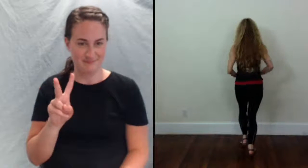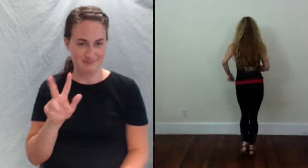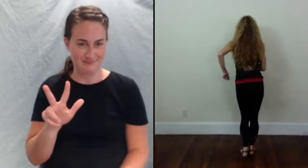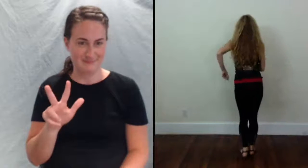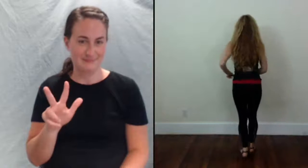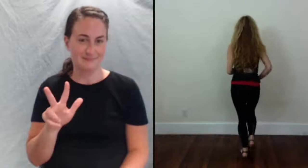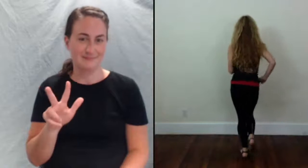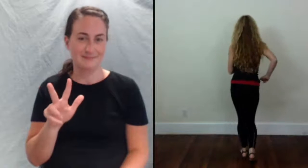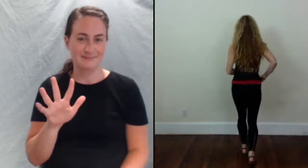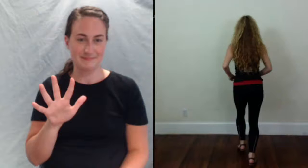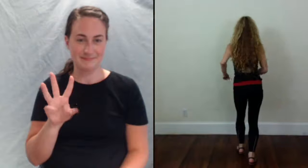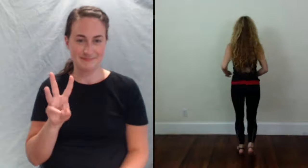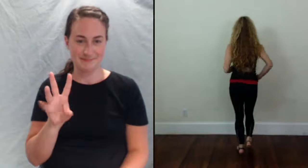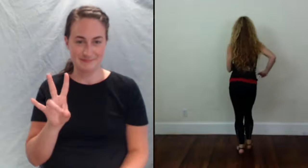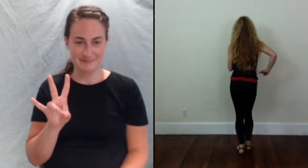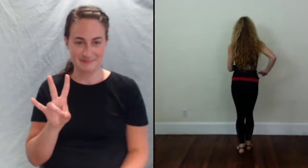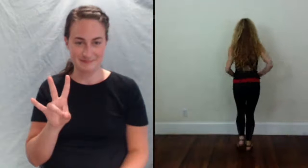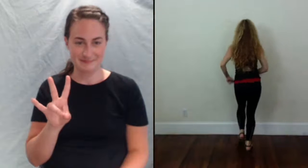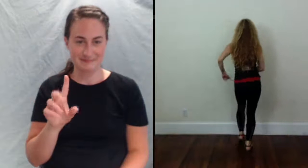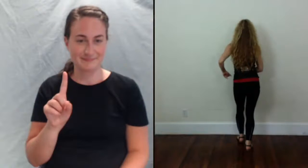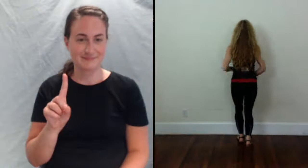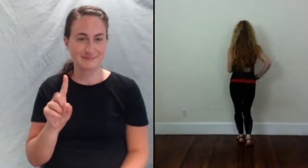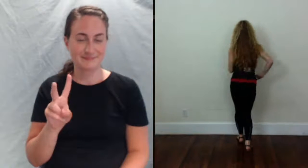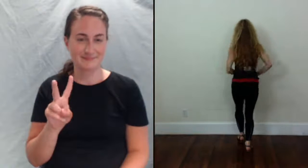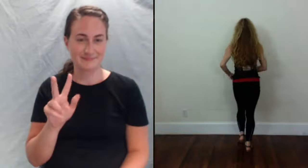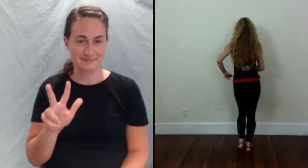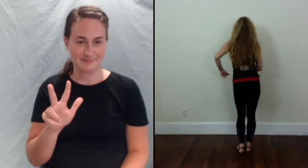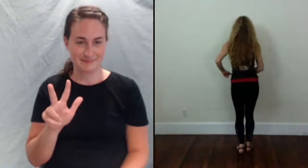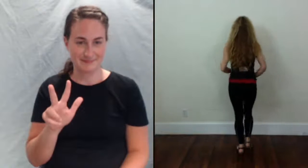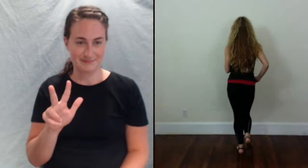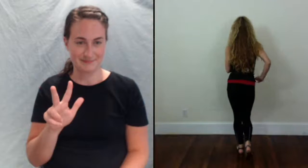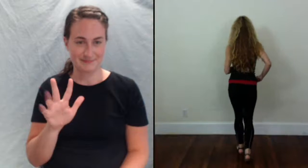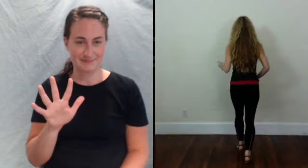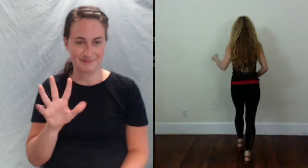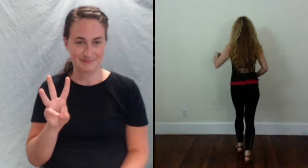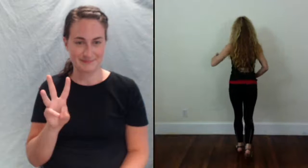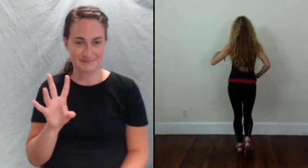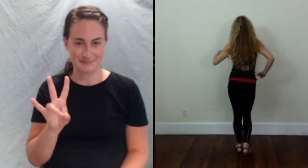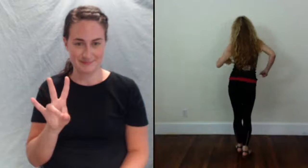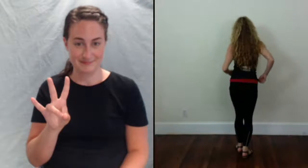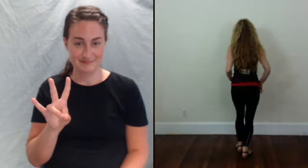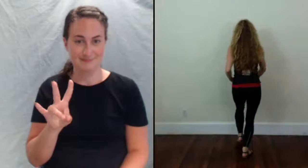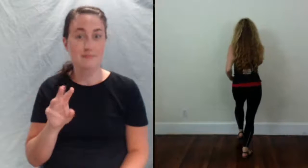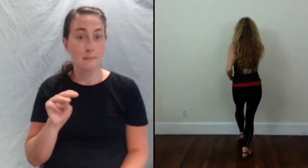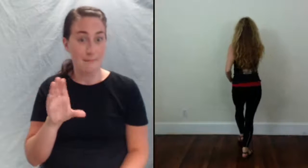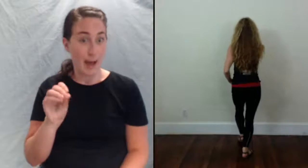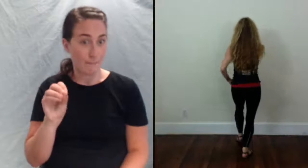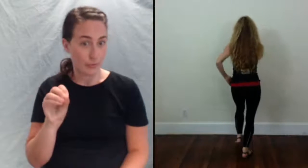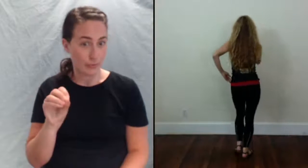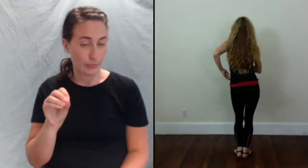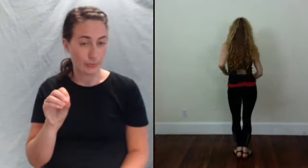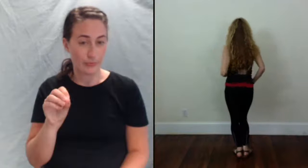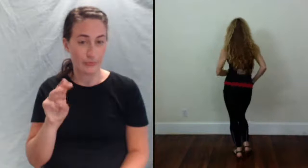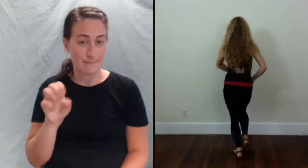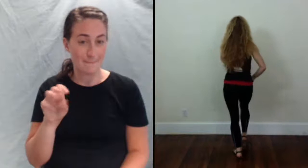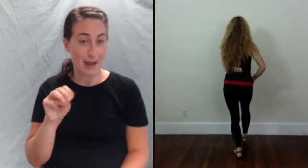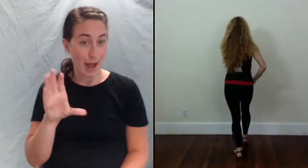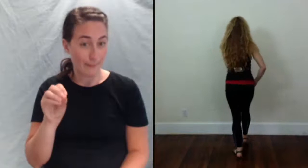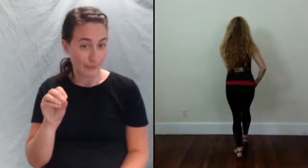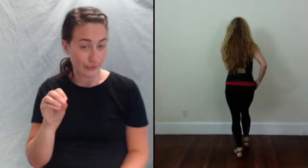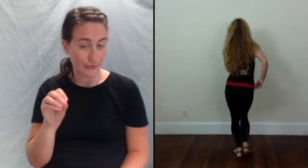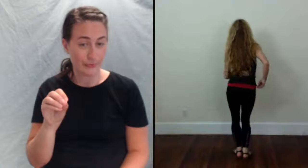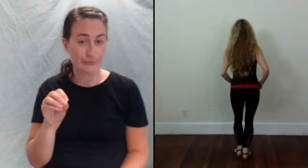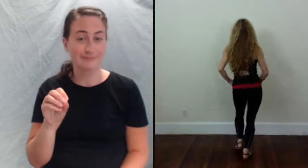1, and back, and 1, and back. There we go. And mambo,